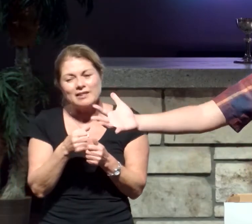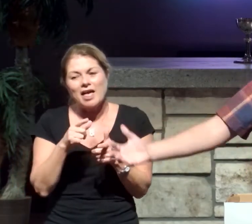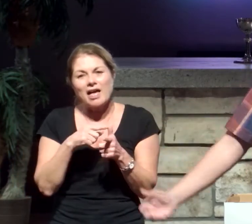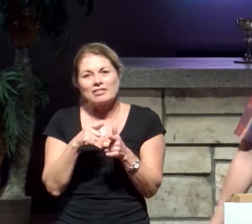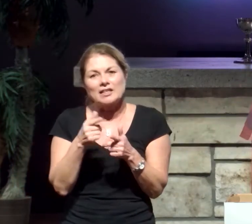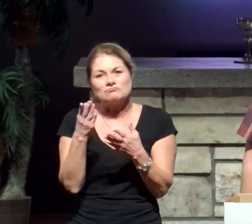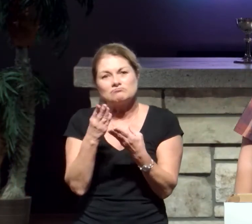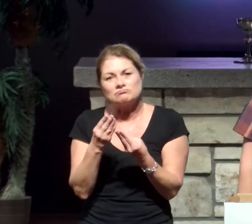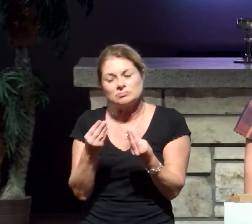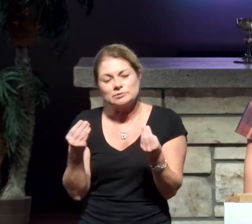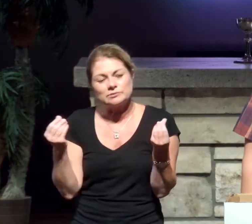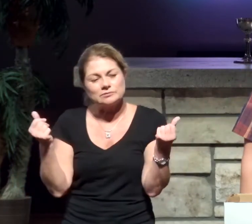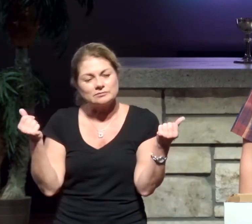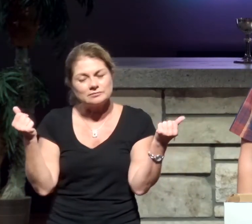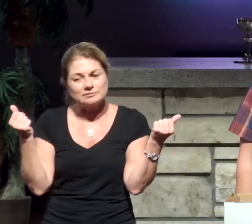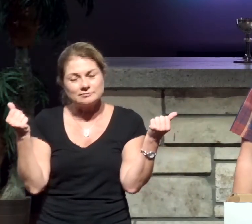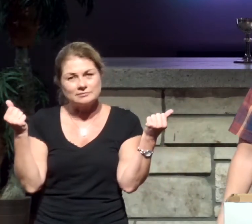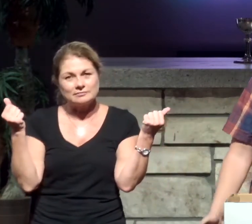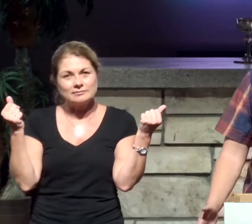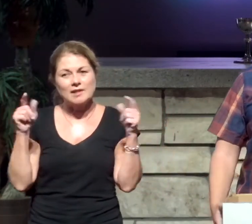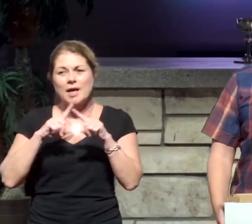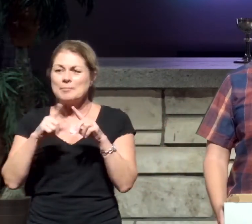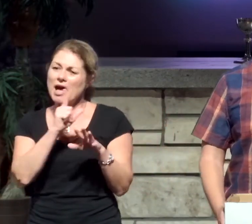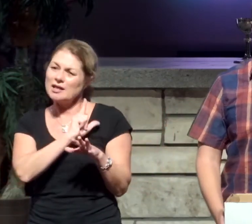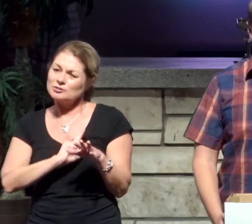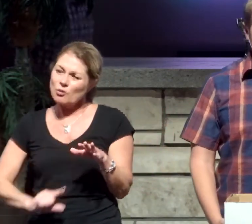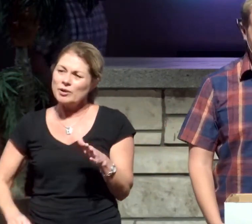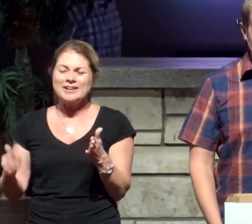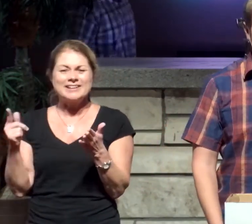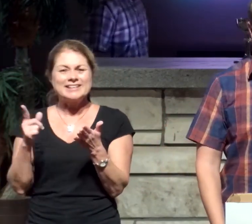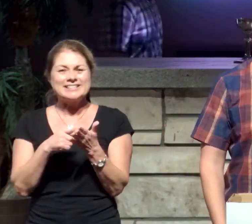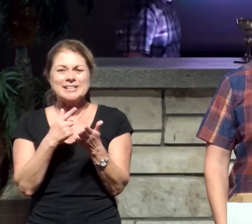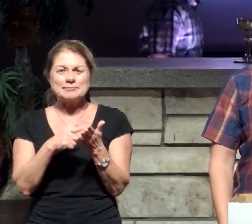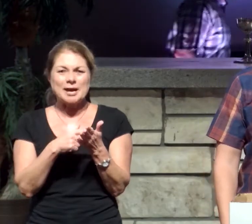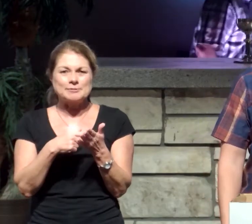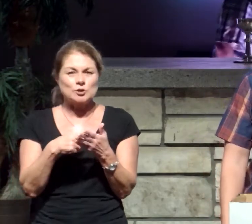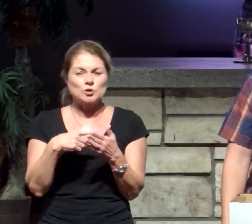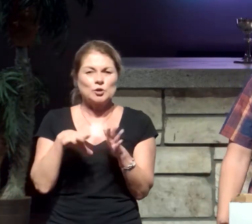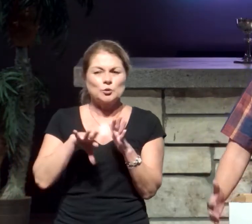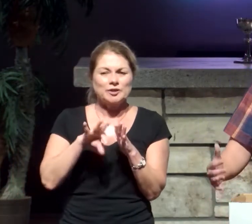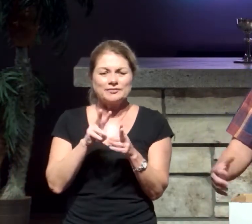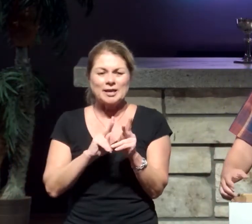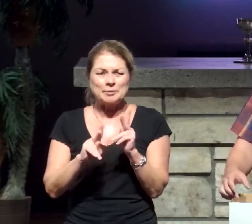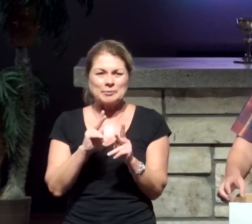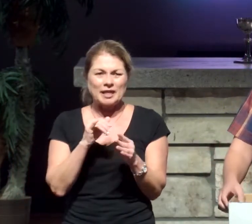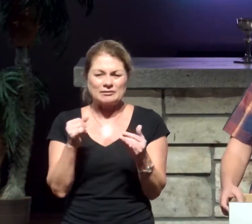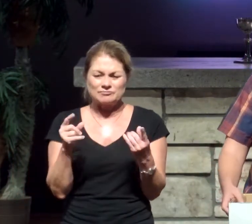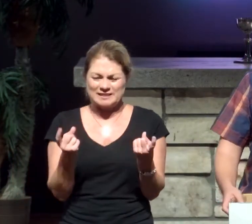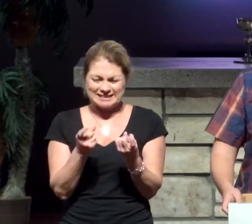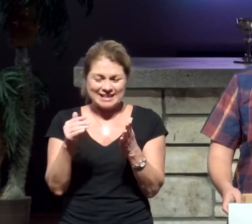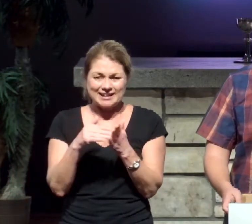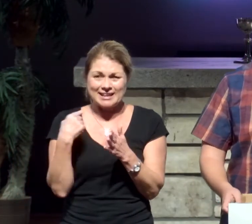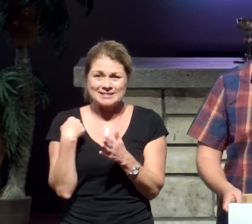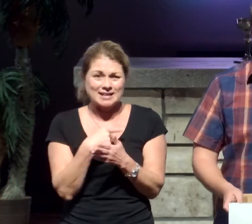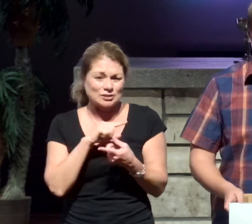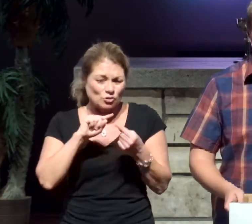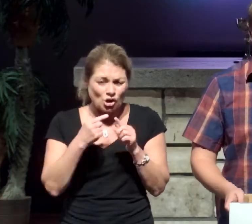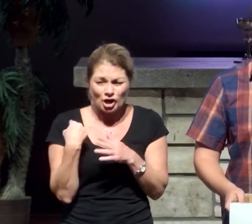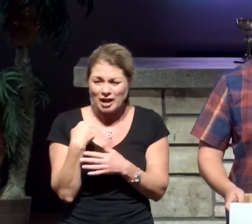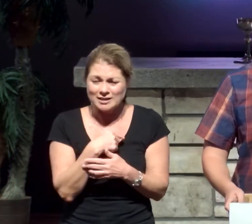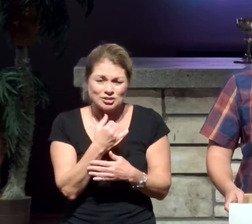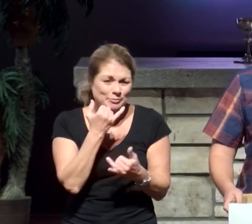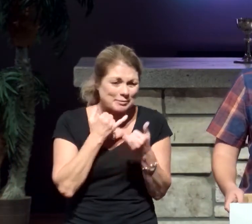it fades away. But Lord, sometimes we come across people who wrong us or do harm to us or make repeated